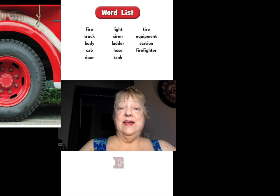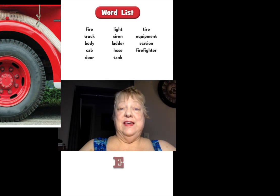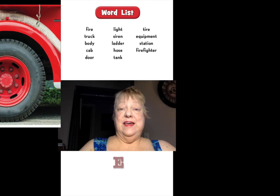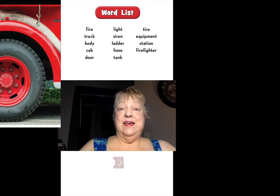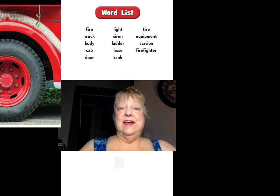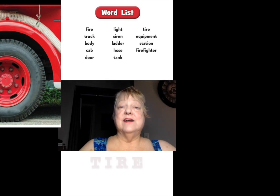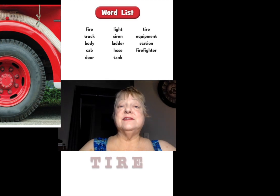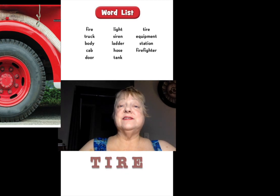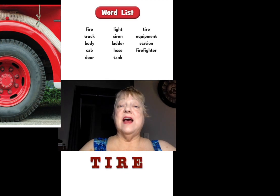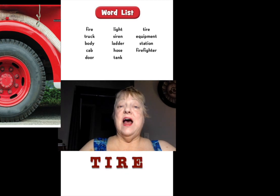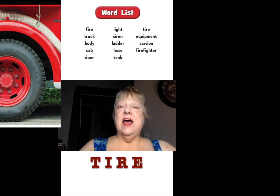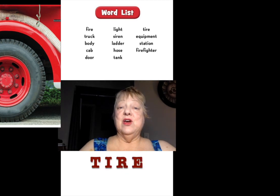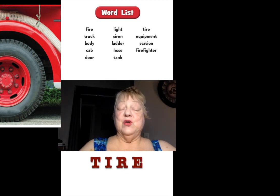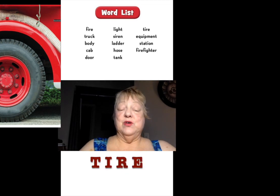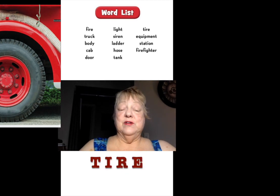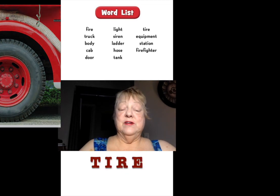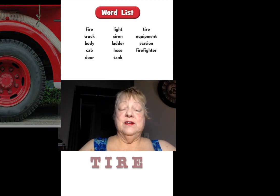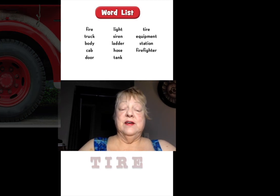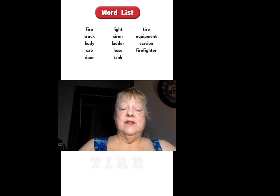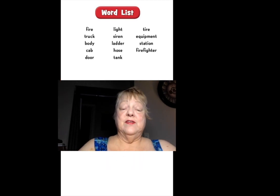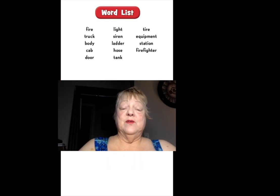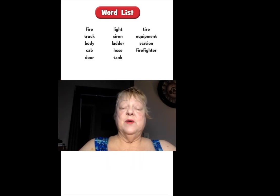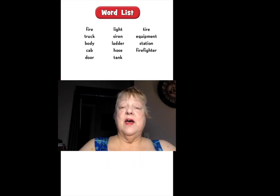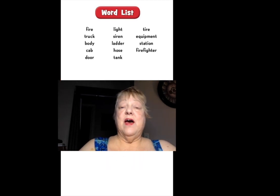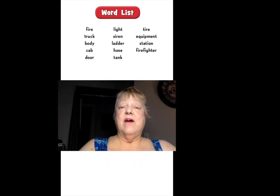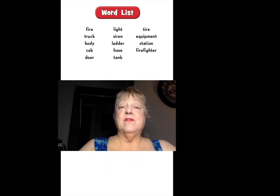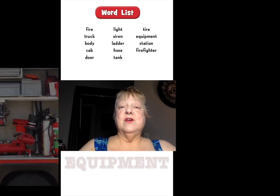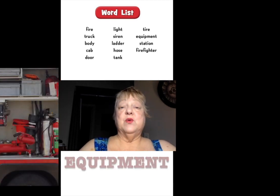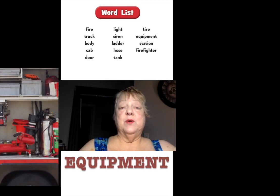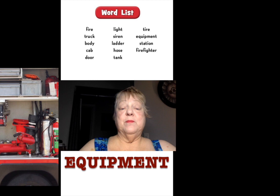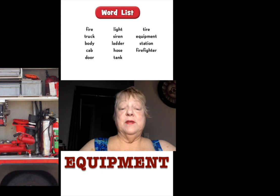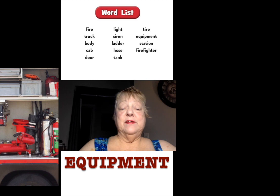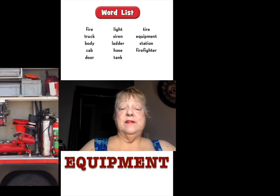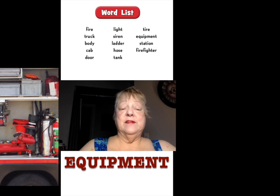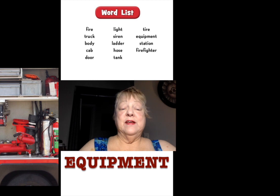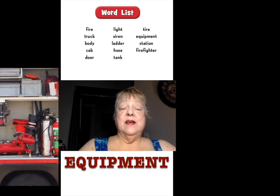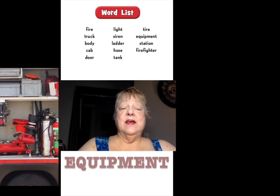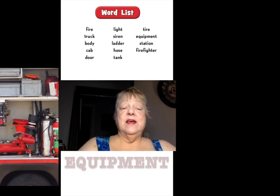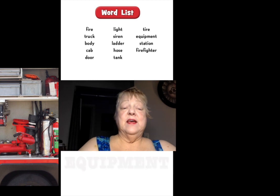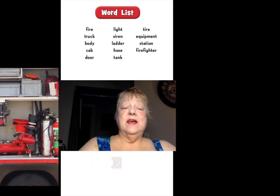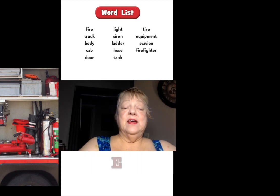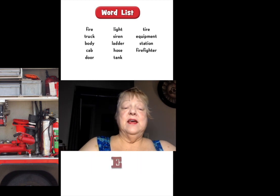T-I-R-E, tire. Then we have equipment,